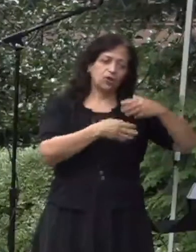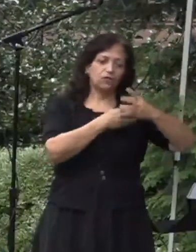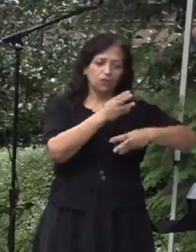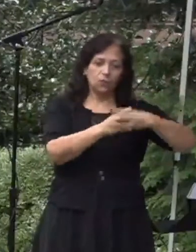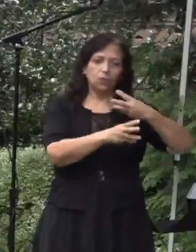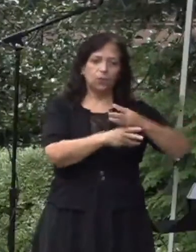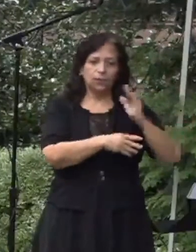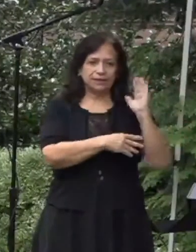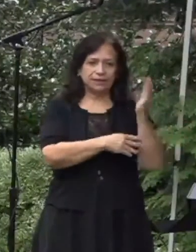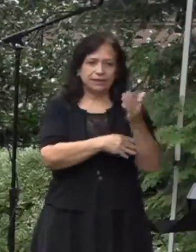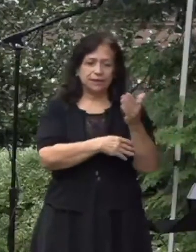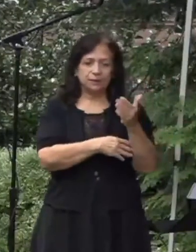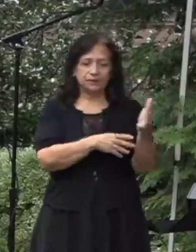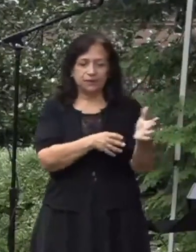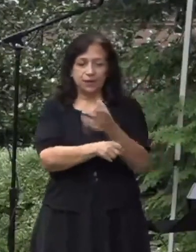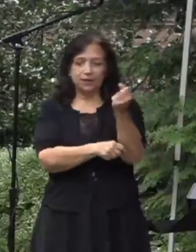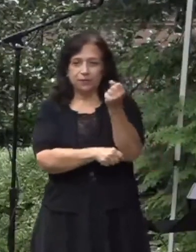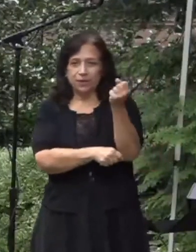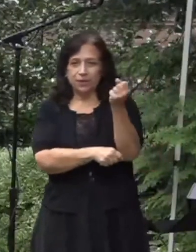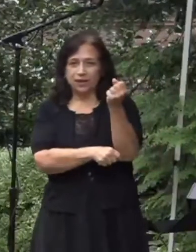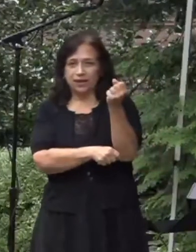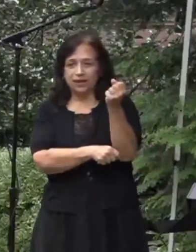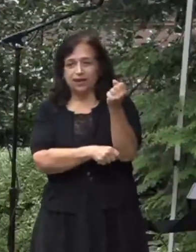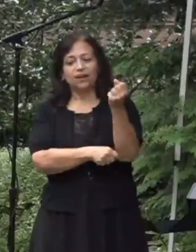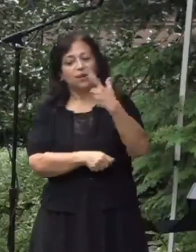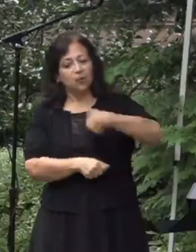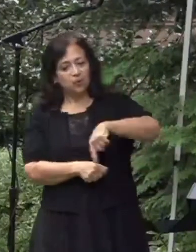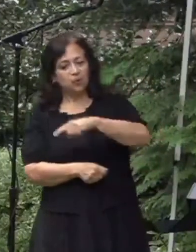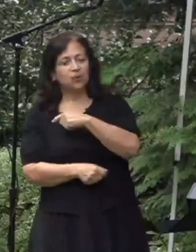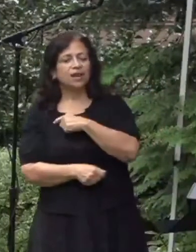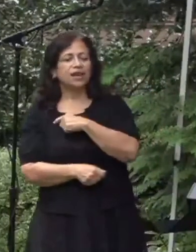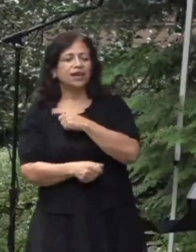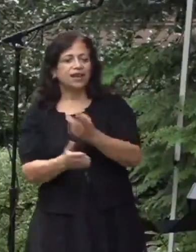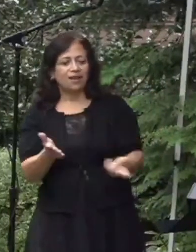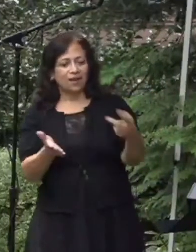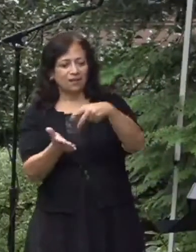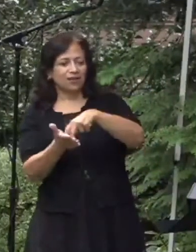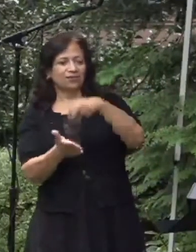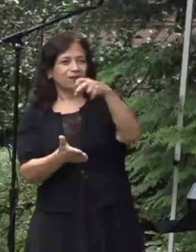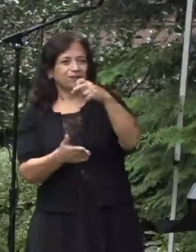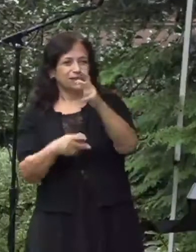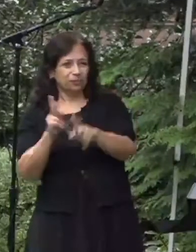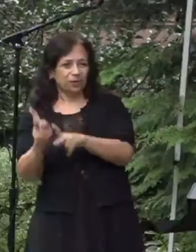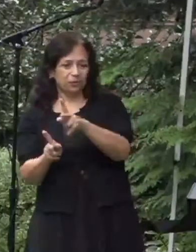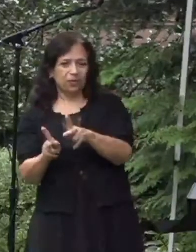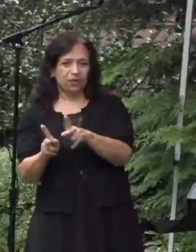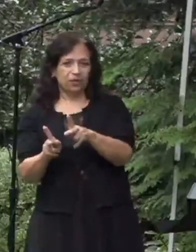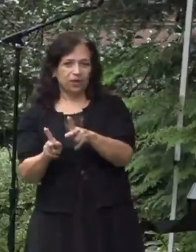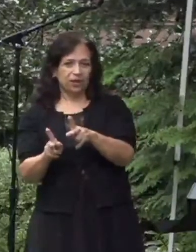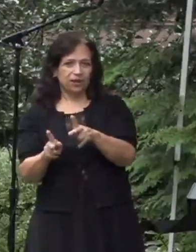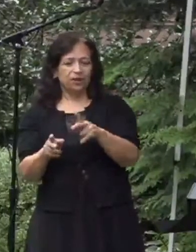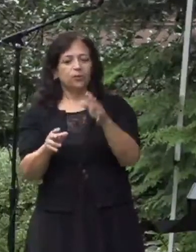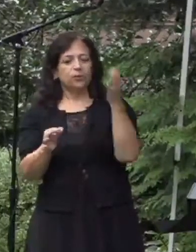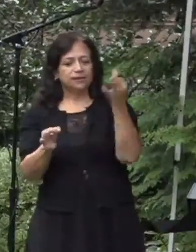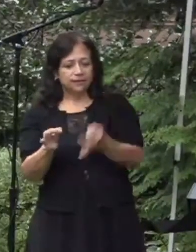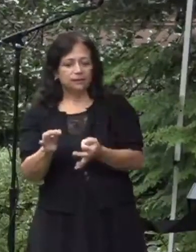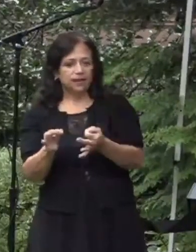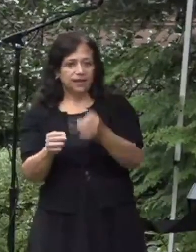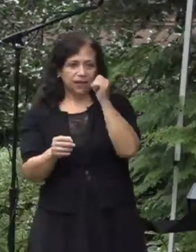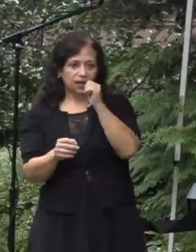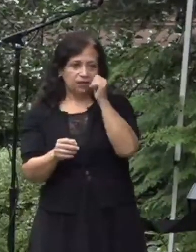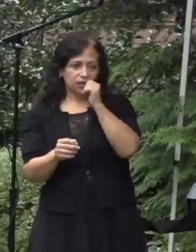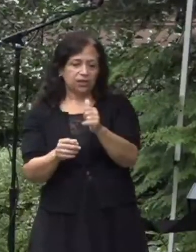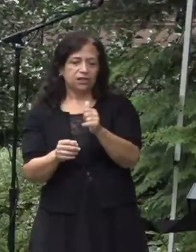world seems to be winning, we are resurrection people who make the choice every